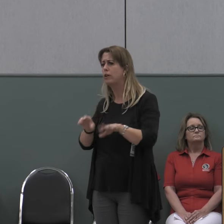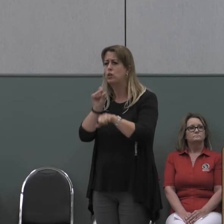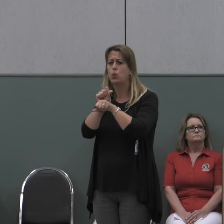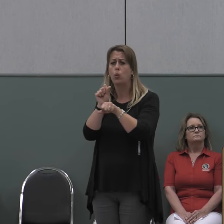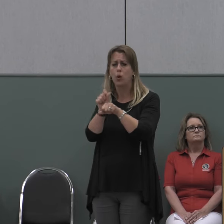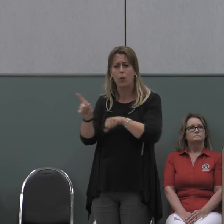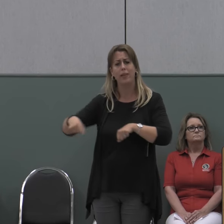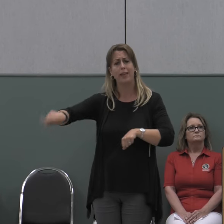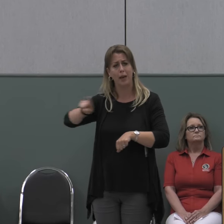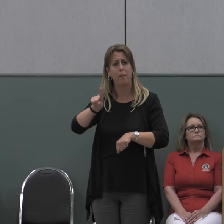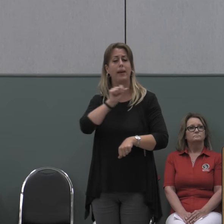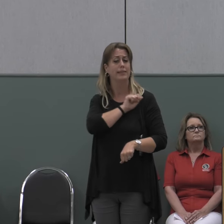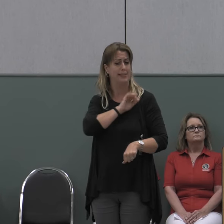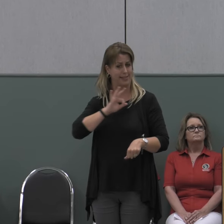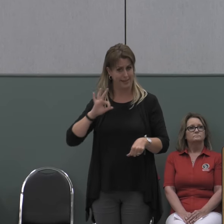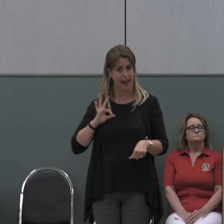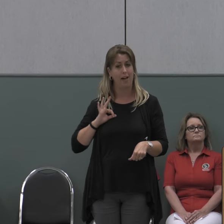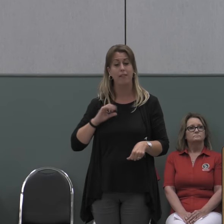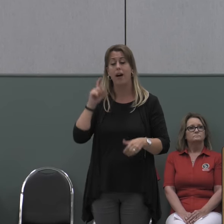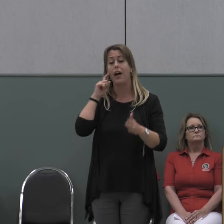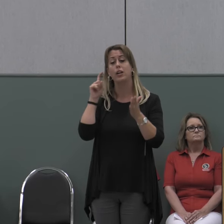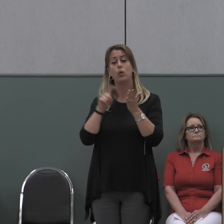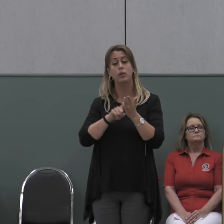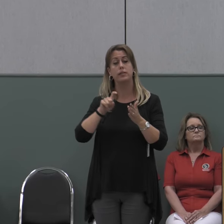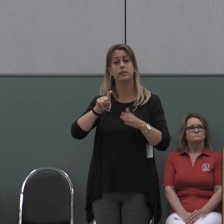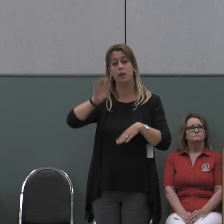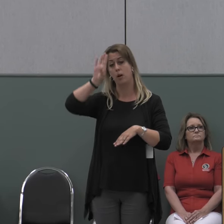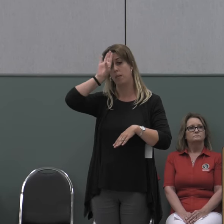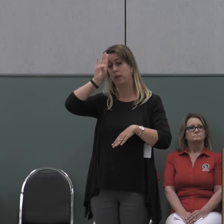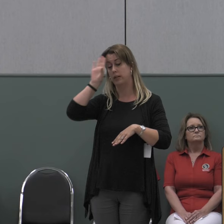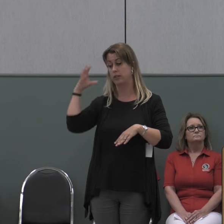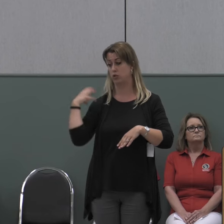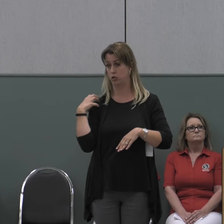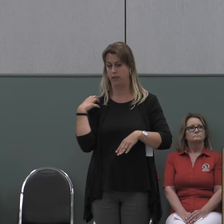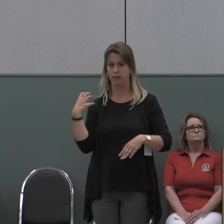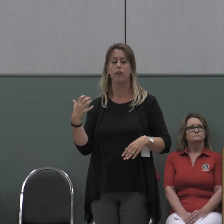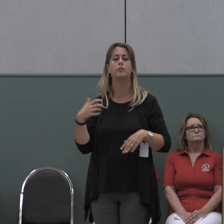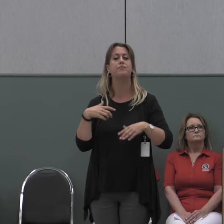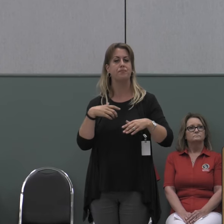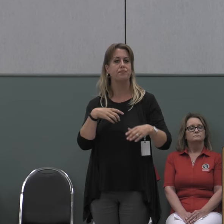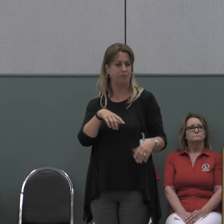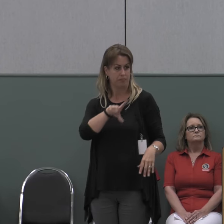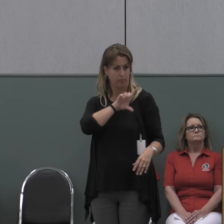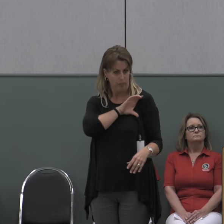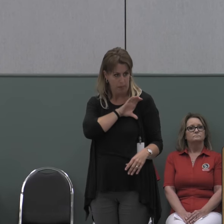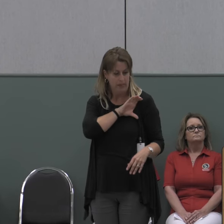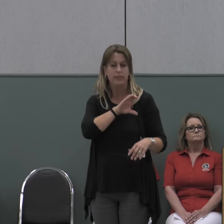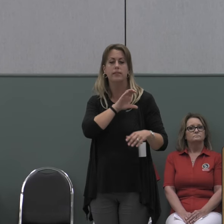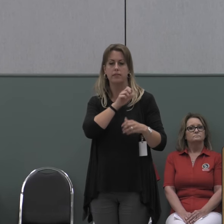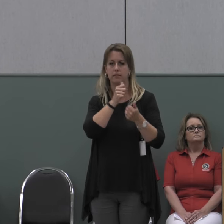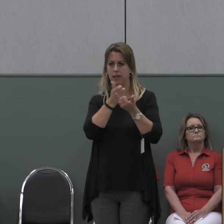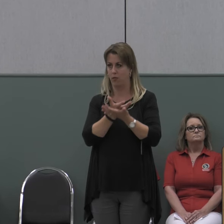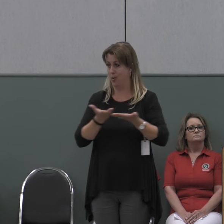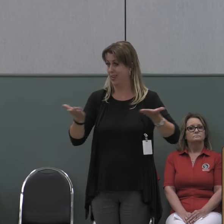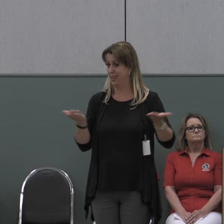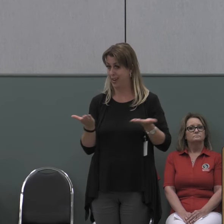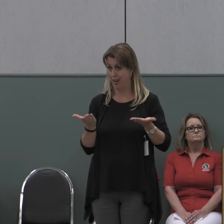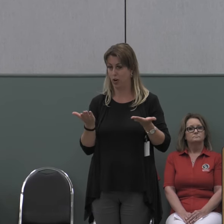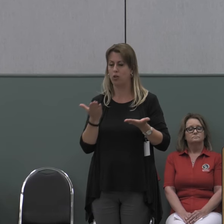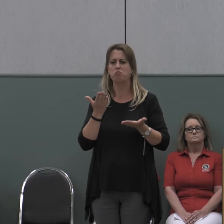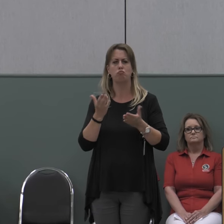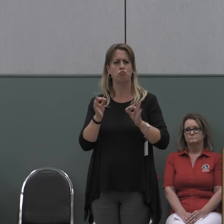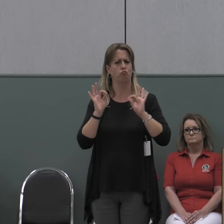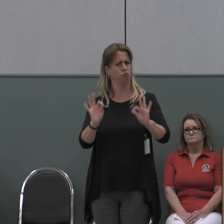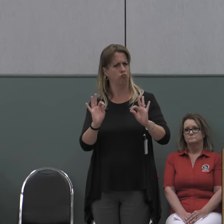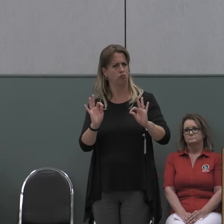staff. I know this, your police chief, law enforcement out here, they did a great job responding,